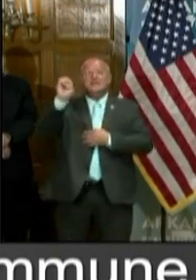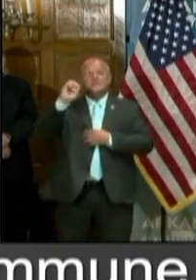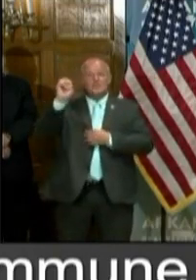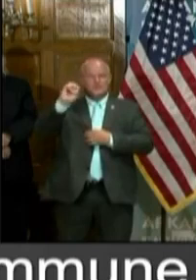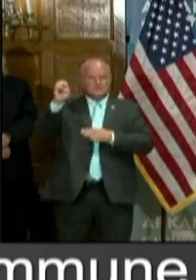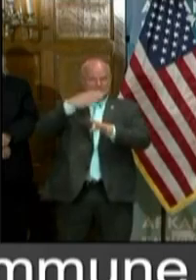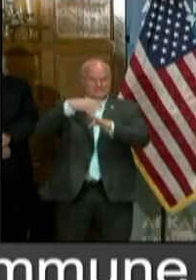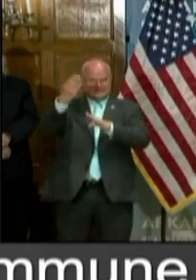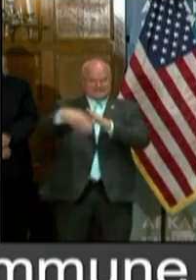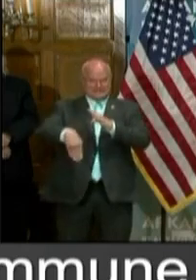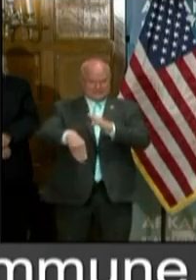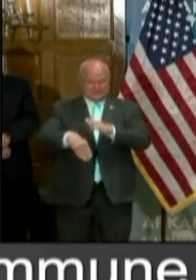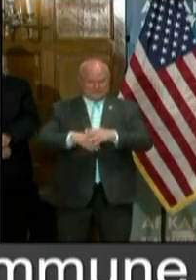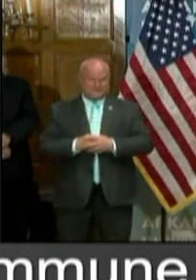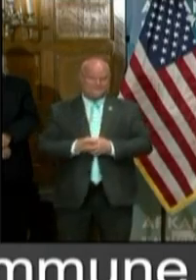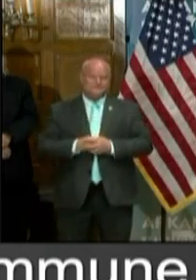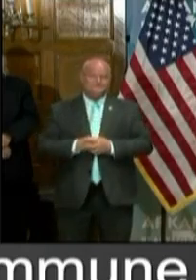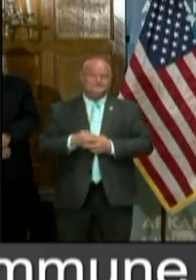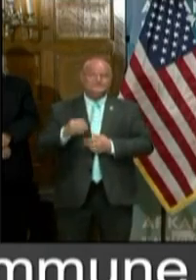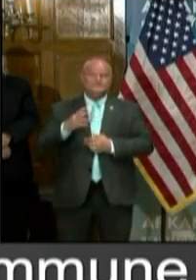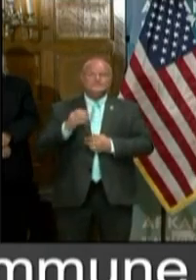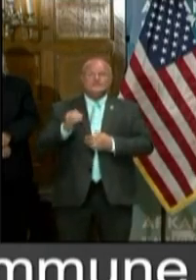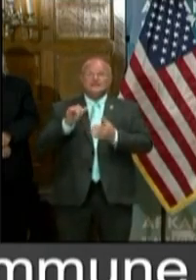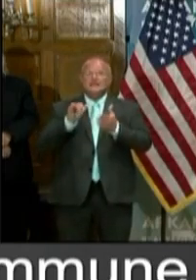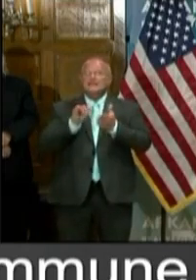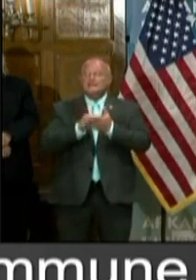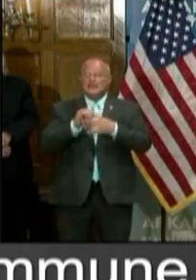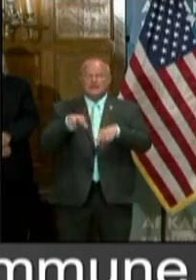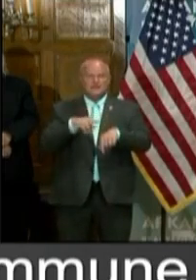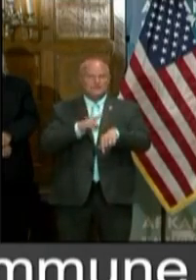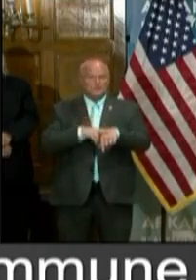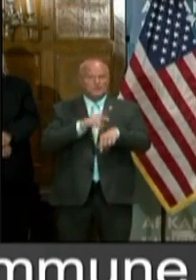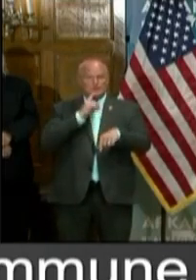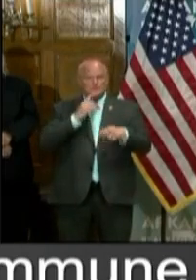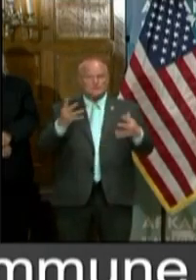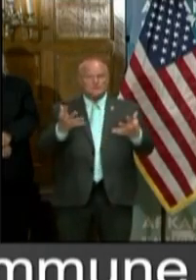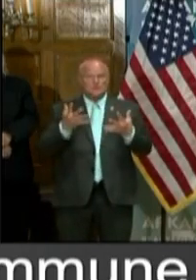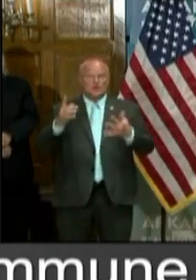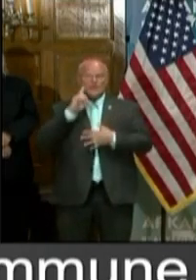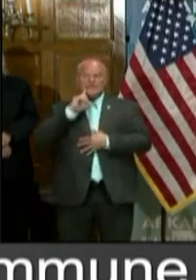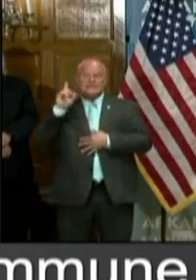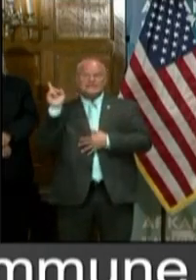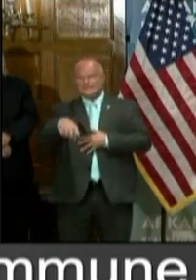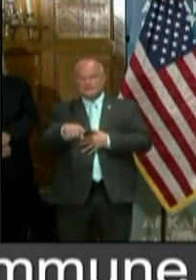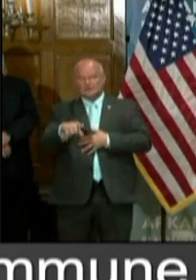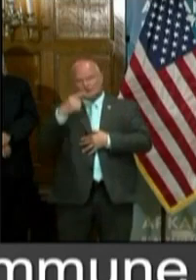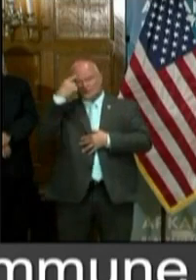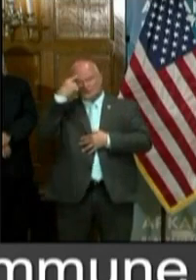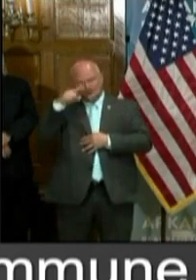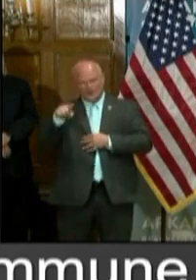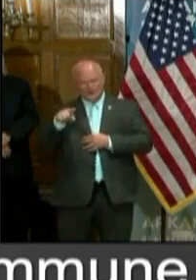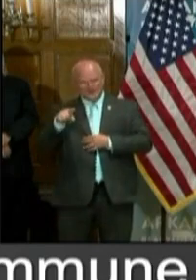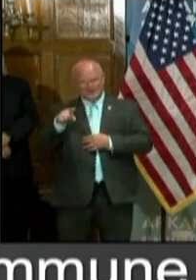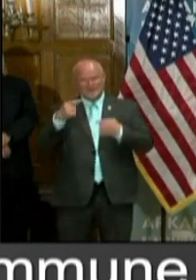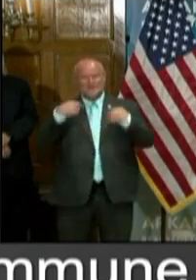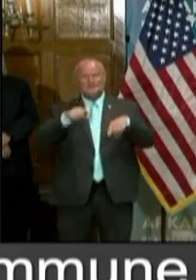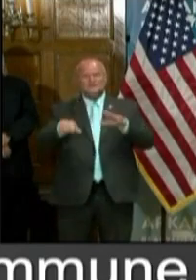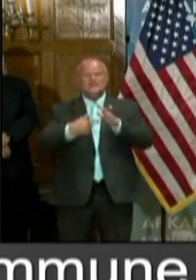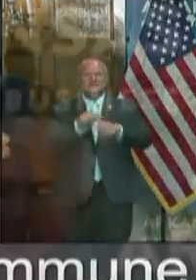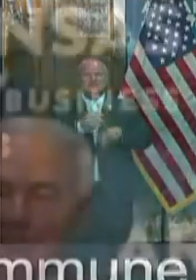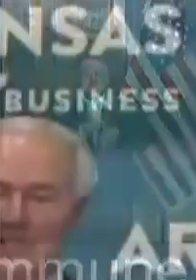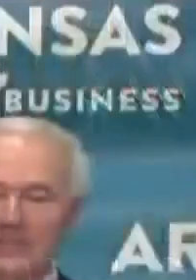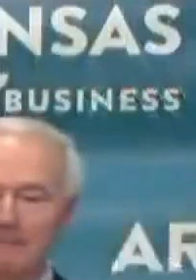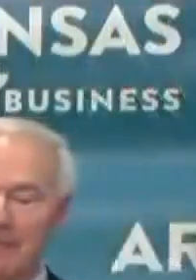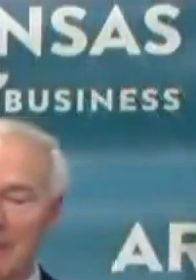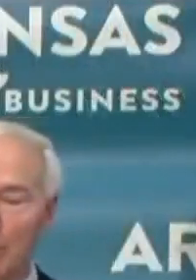emergency is terminated. And that, of course, is what an executive order is for during this time